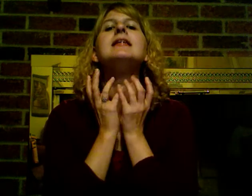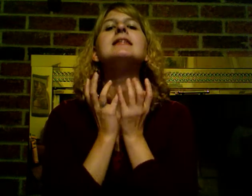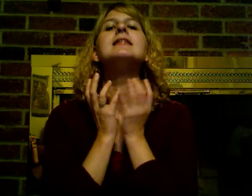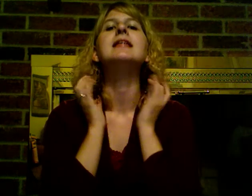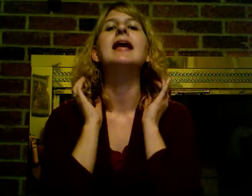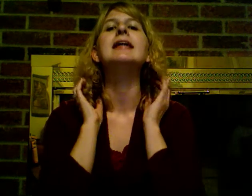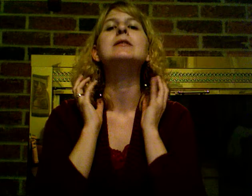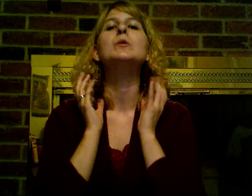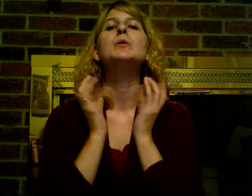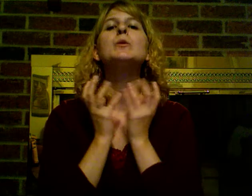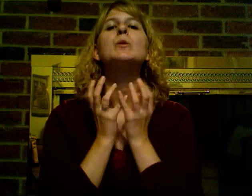this, the lace.